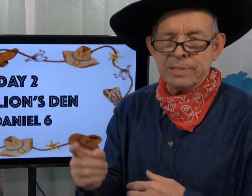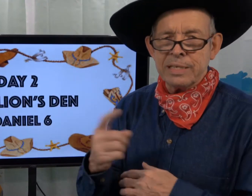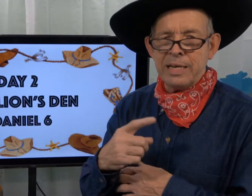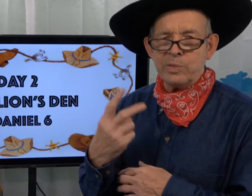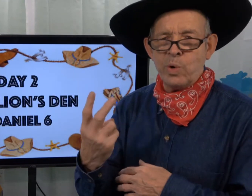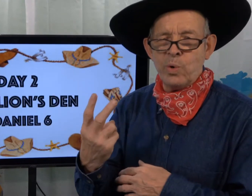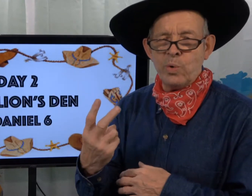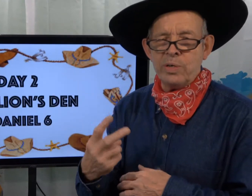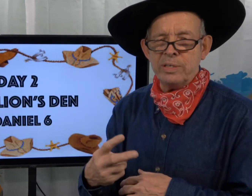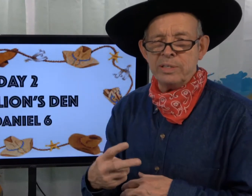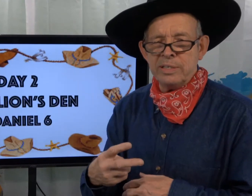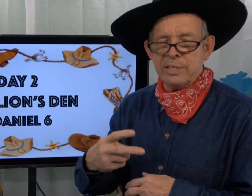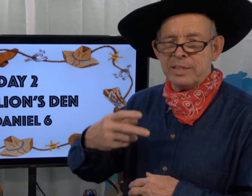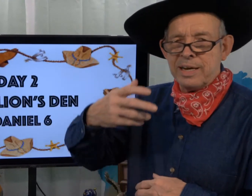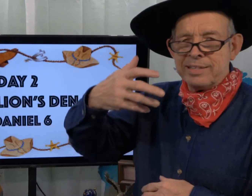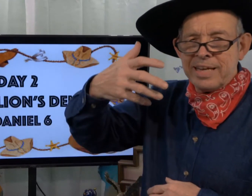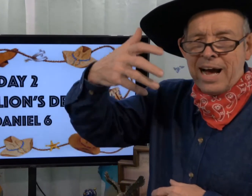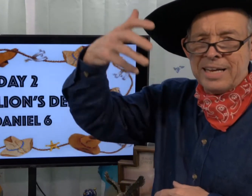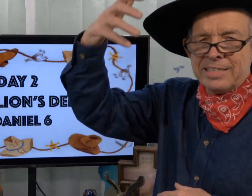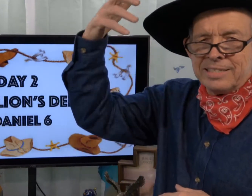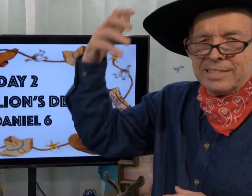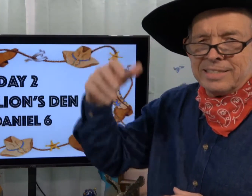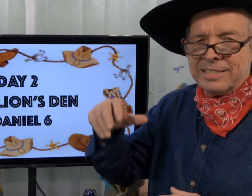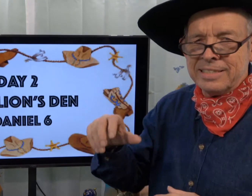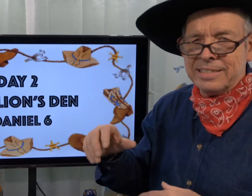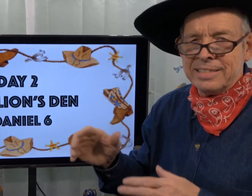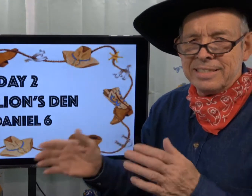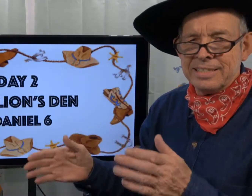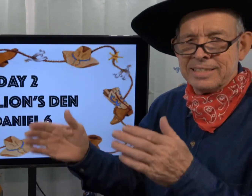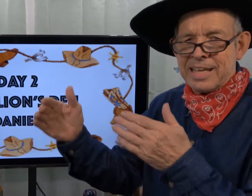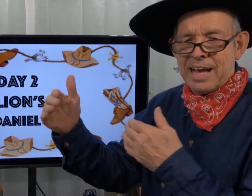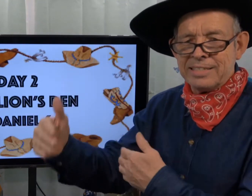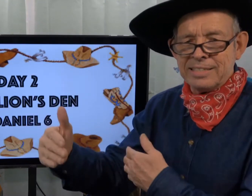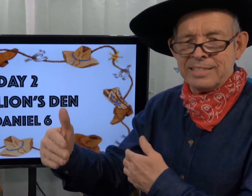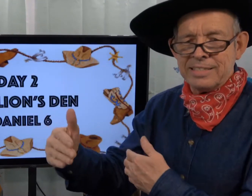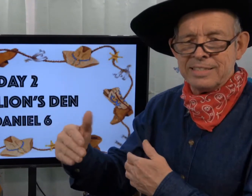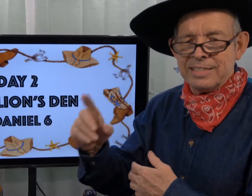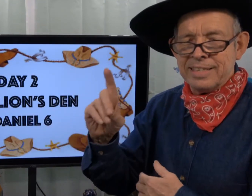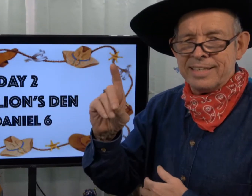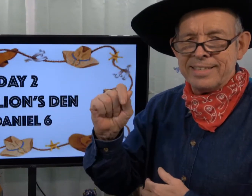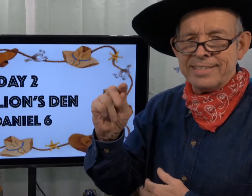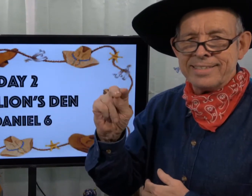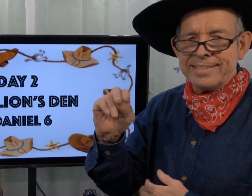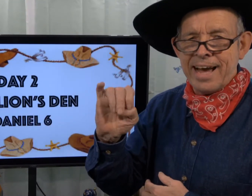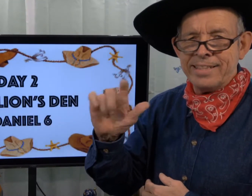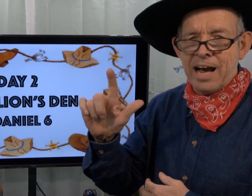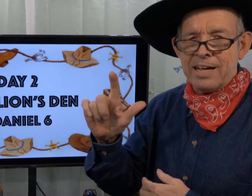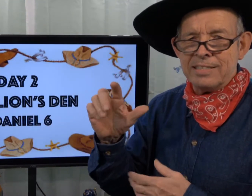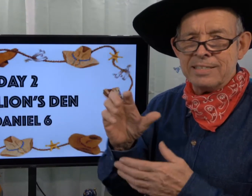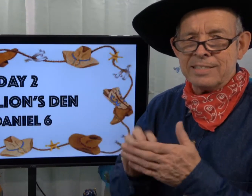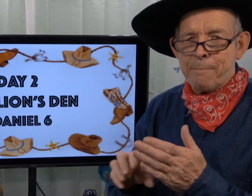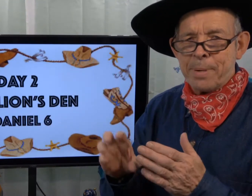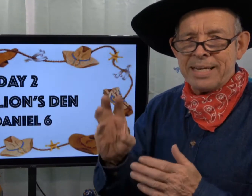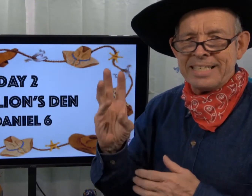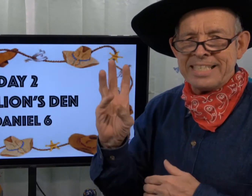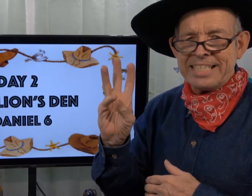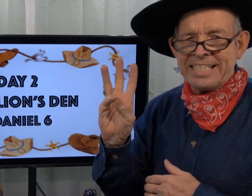Jay 2, that died, then, that chapter